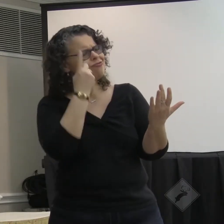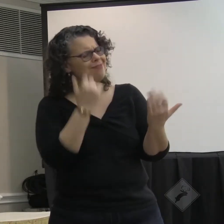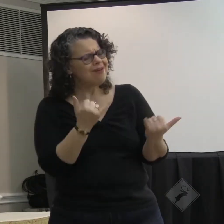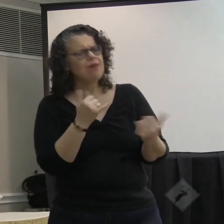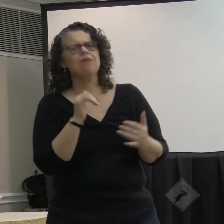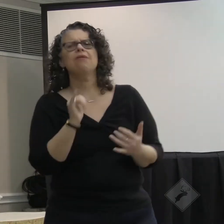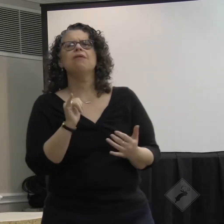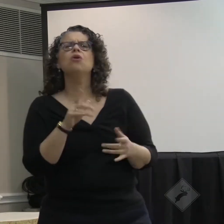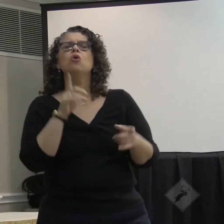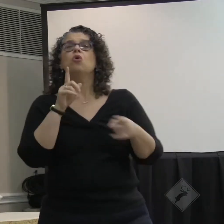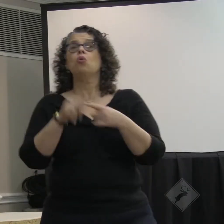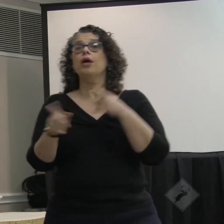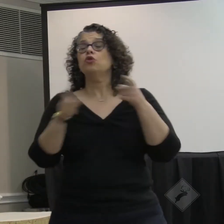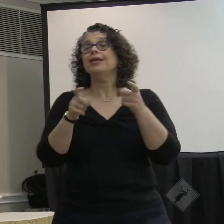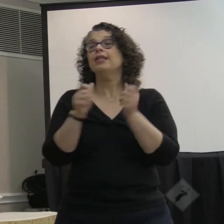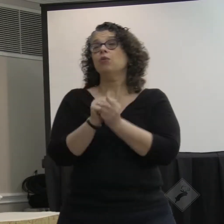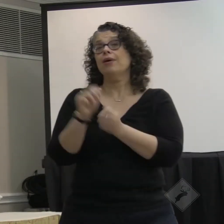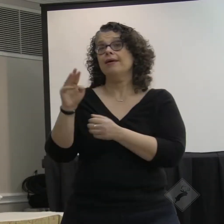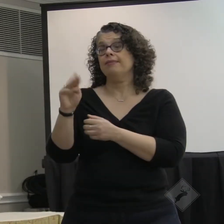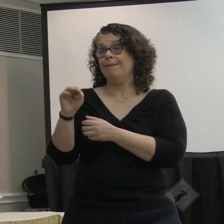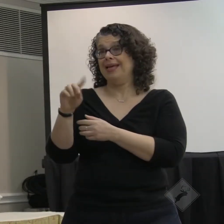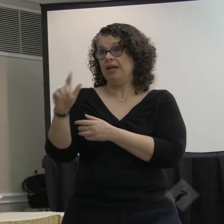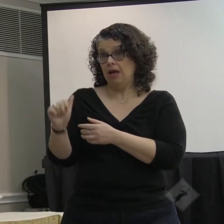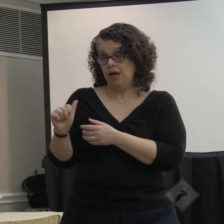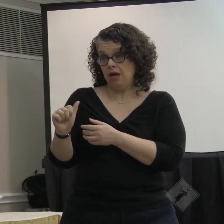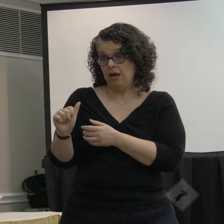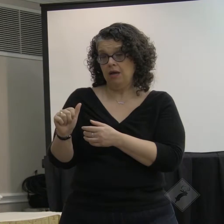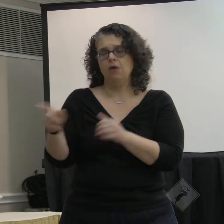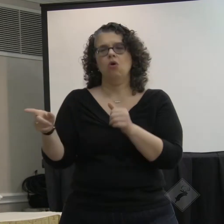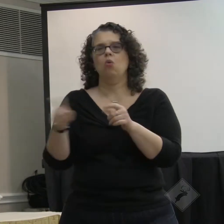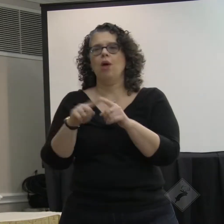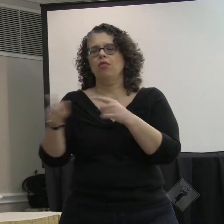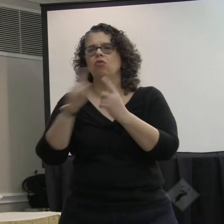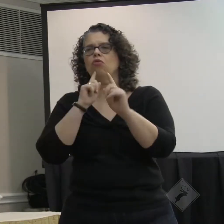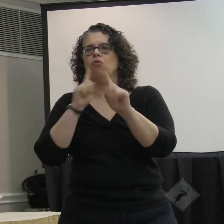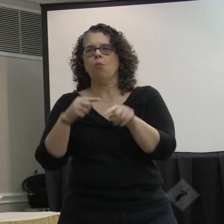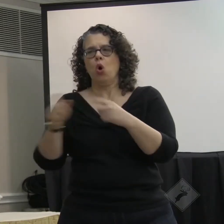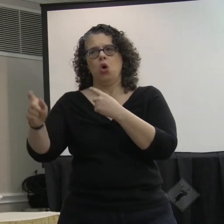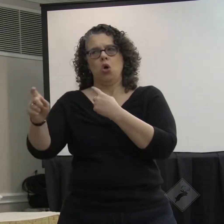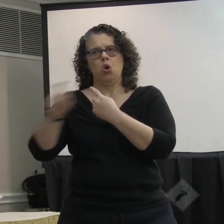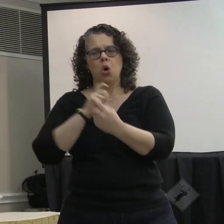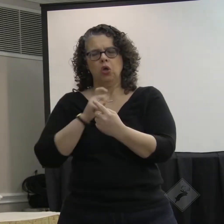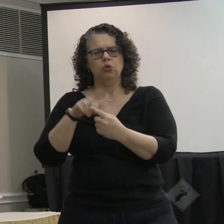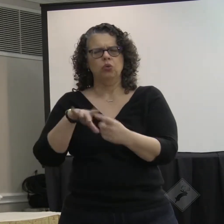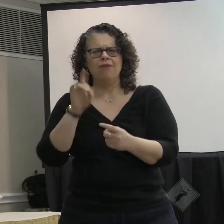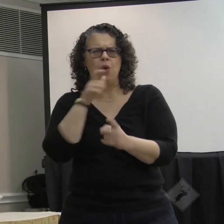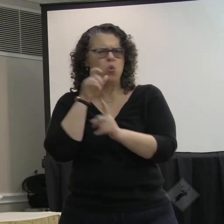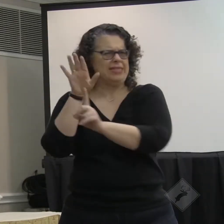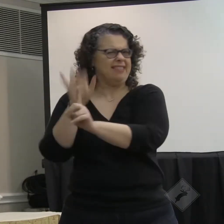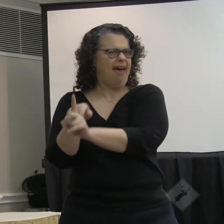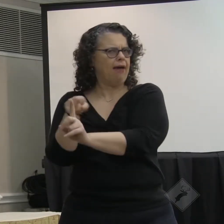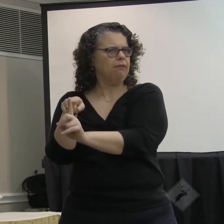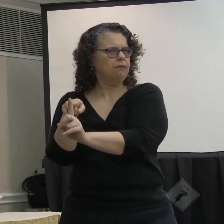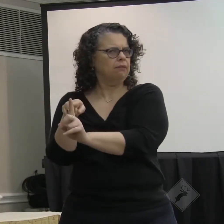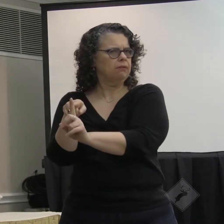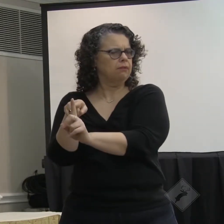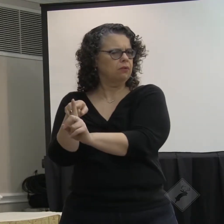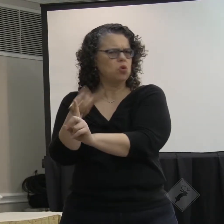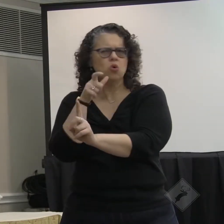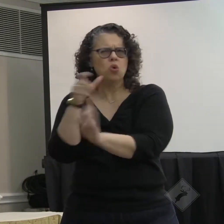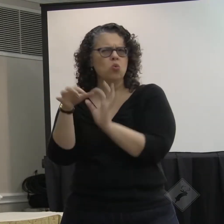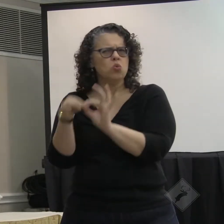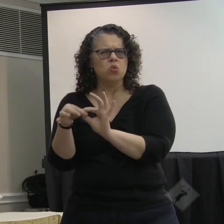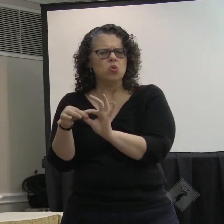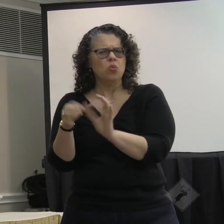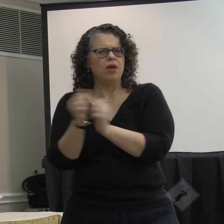When you're dealing with a media outlet, the first thing you do when a reporter calls you is you find out who it is. Who are they with?